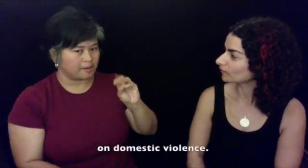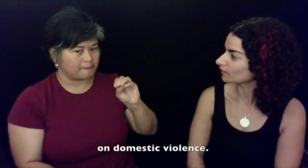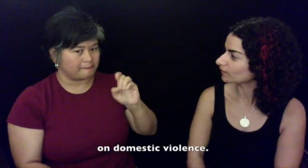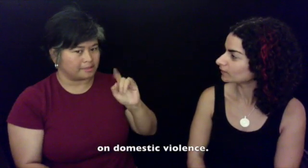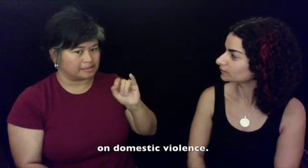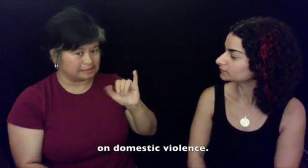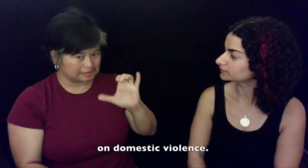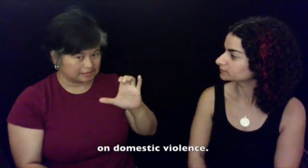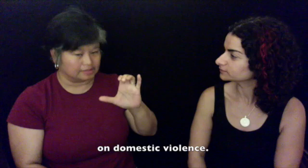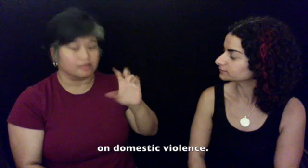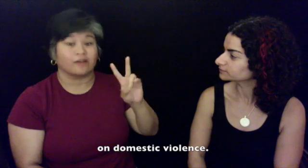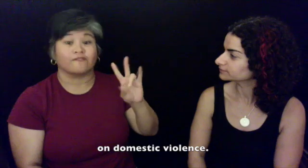on domestic violence.